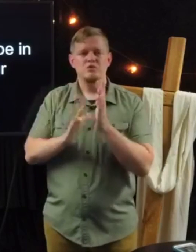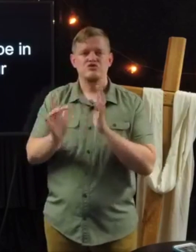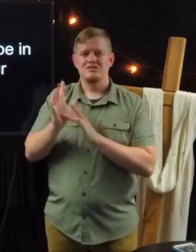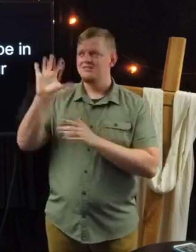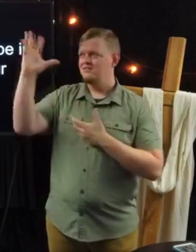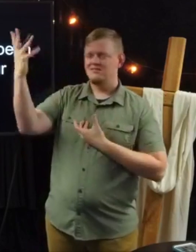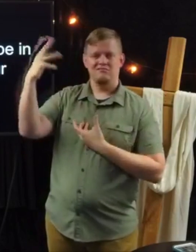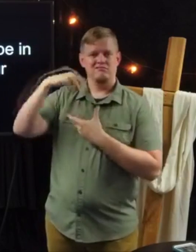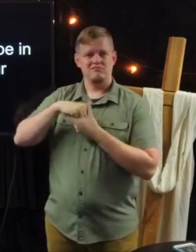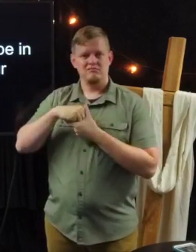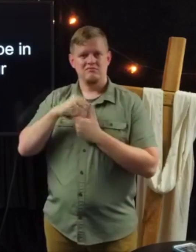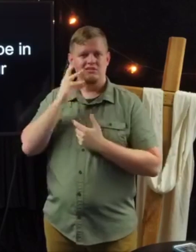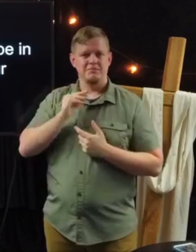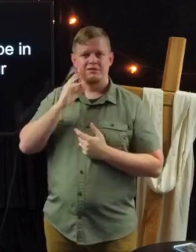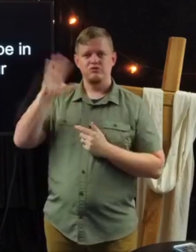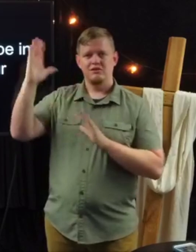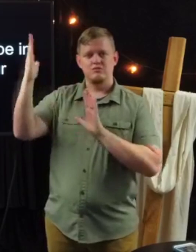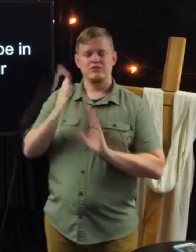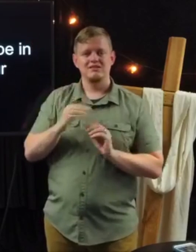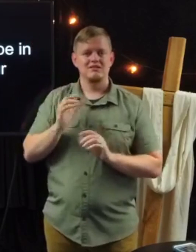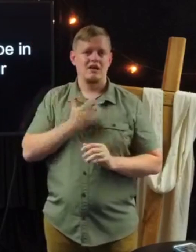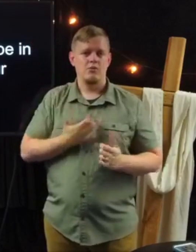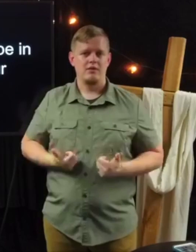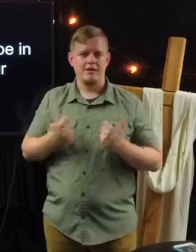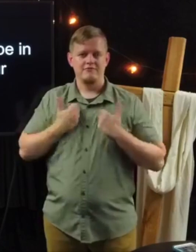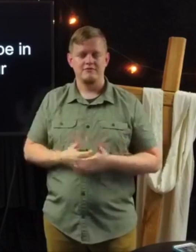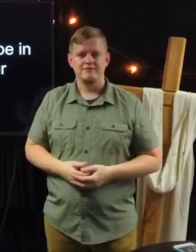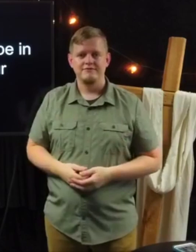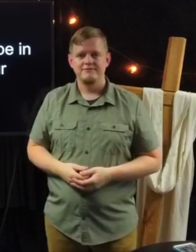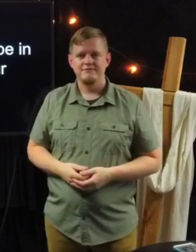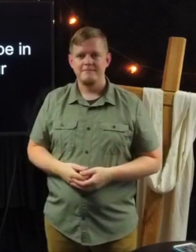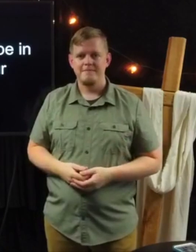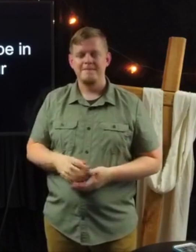and greater for Jesus to be dwelling within us, to experience his presence in our lives.